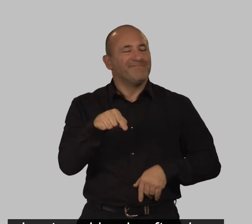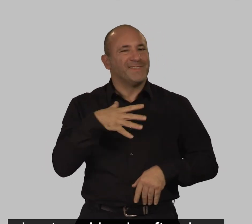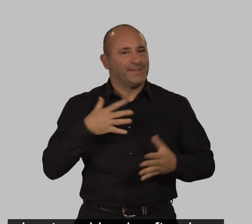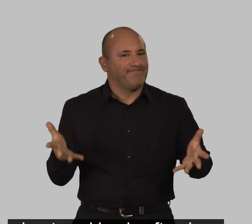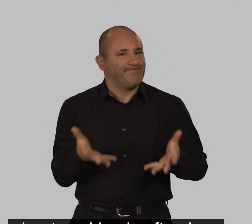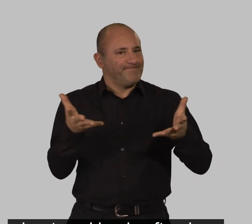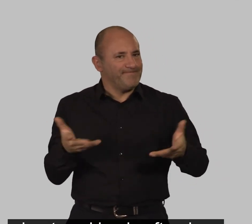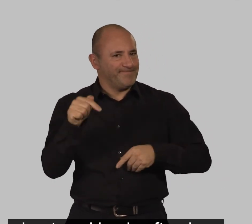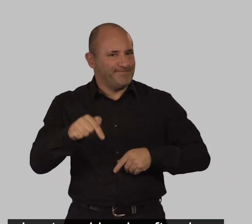low.